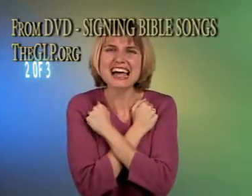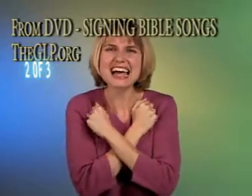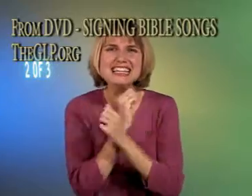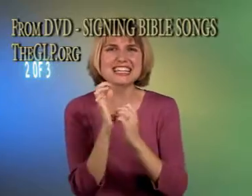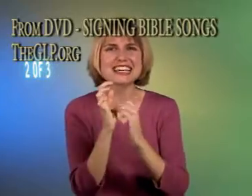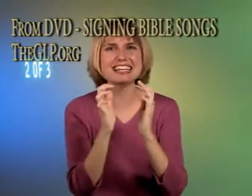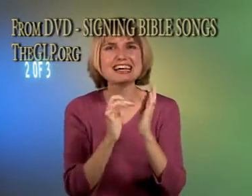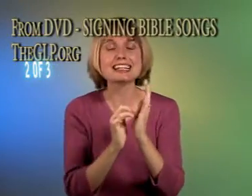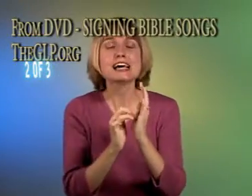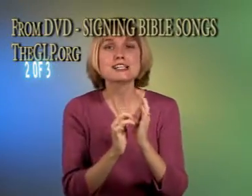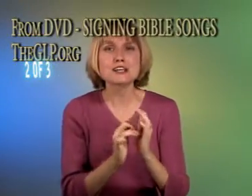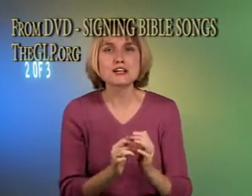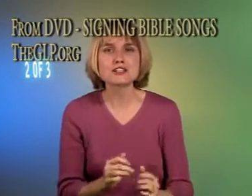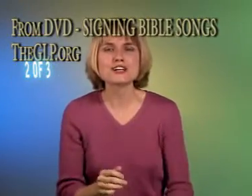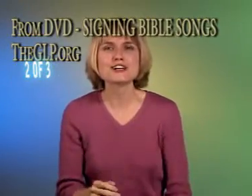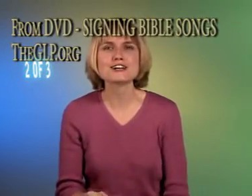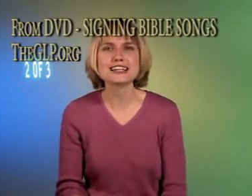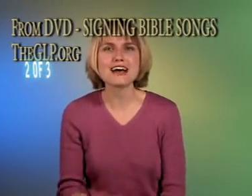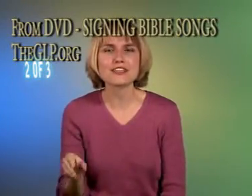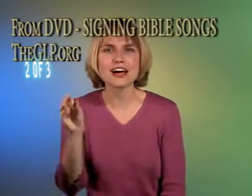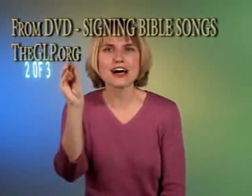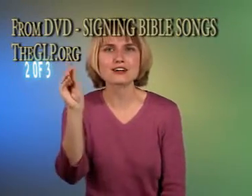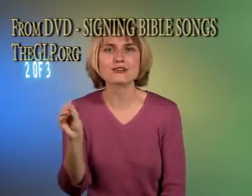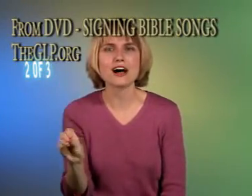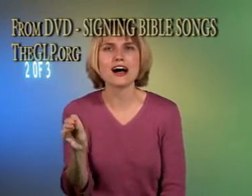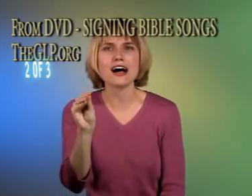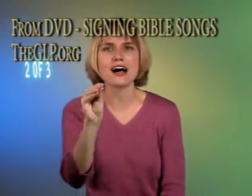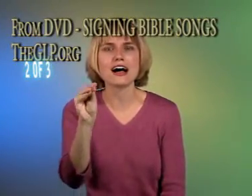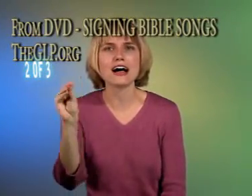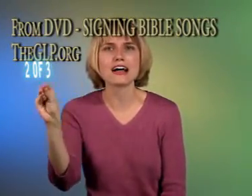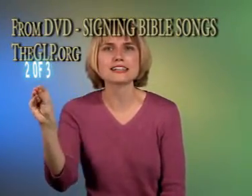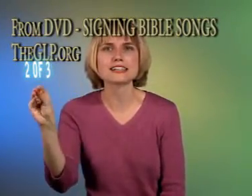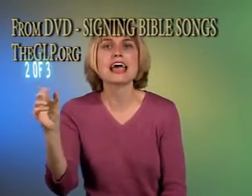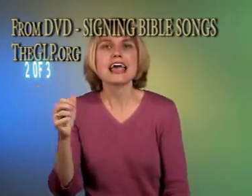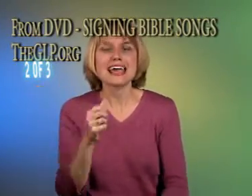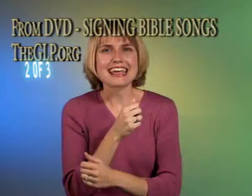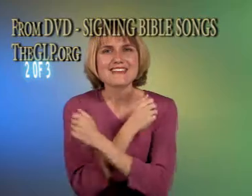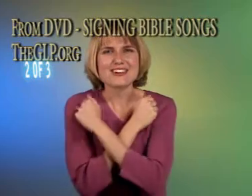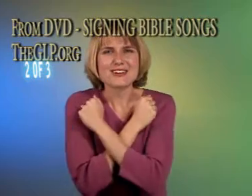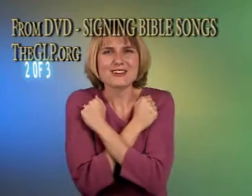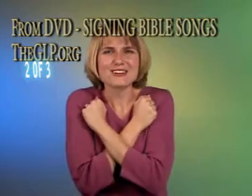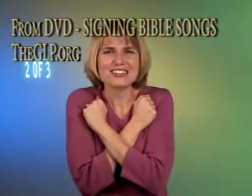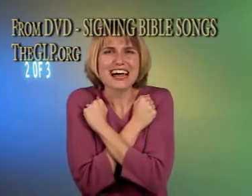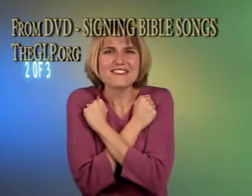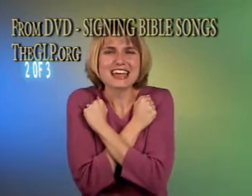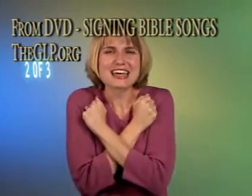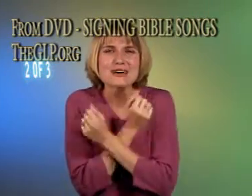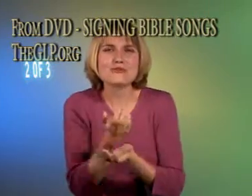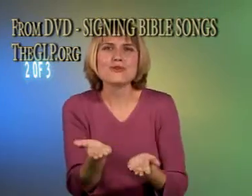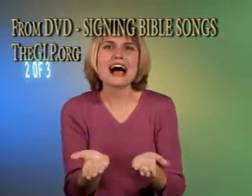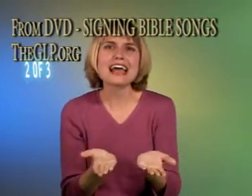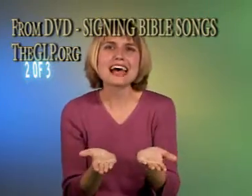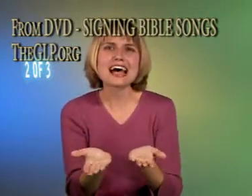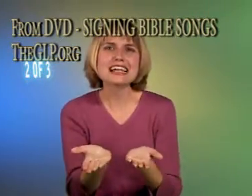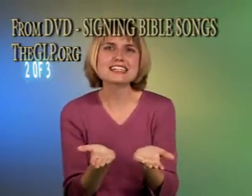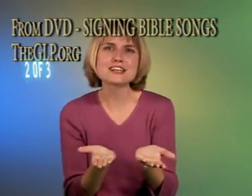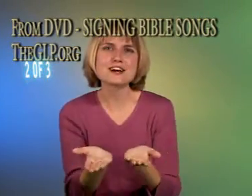my Jesus? Soldiers of the cross. If you love him, why not serve